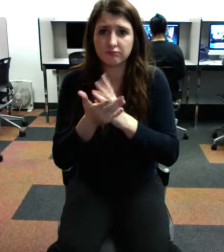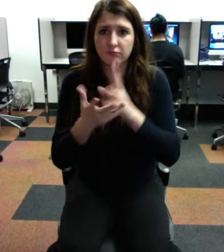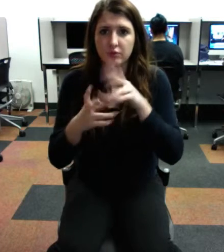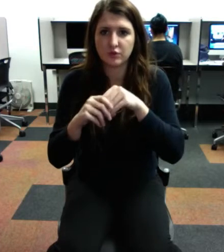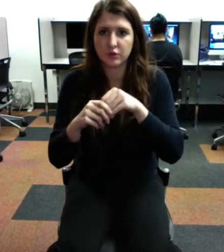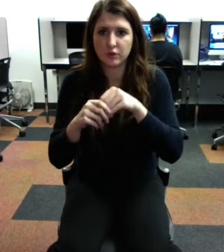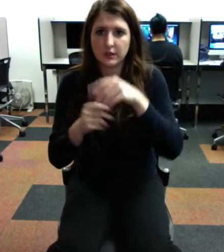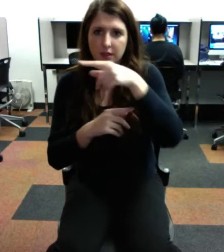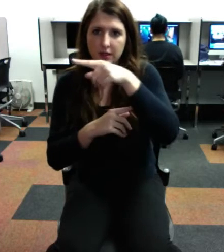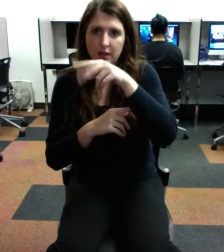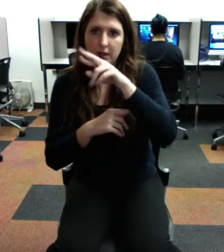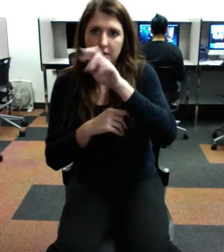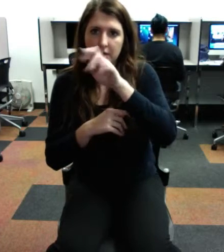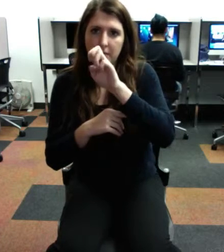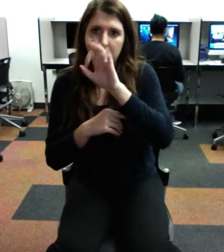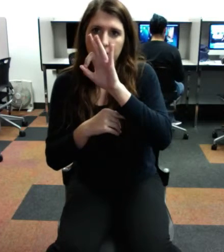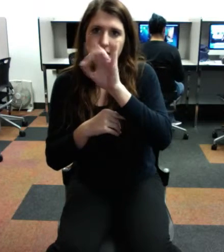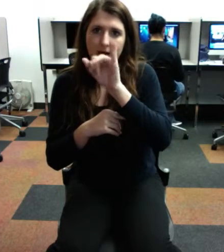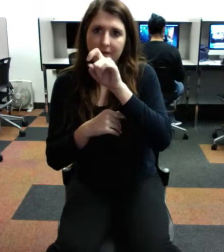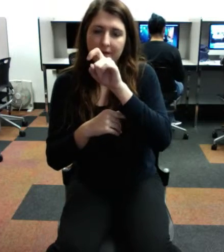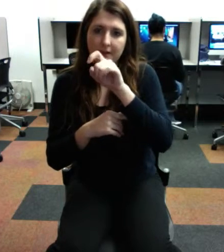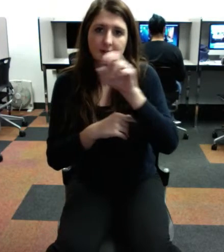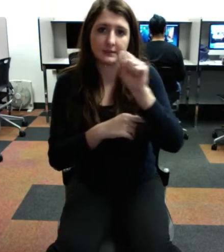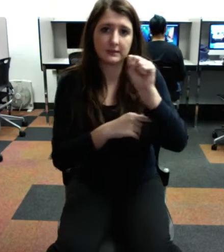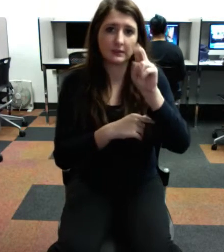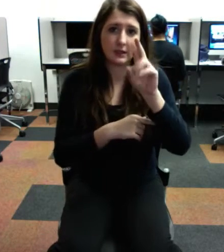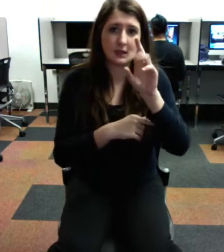prefixes, suffixes, and word roots.